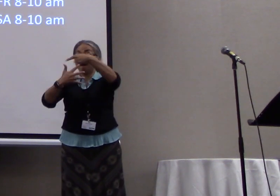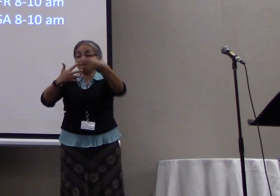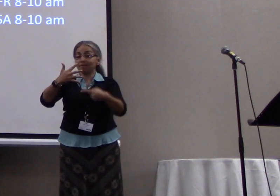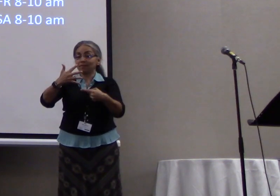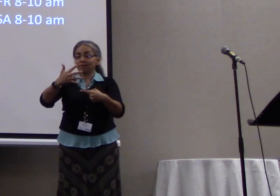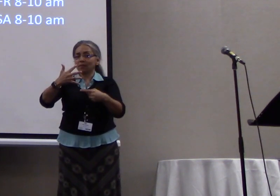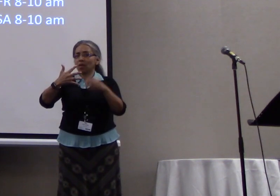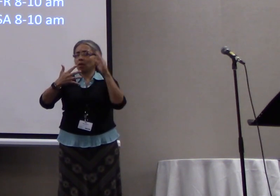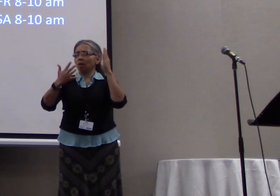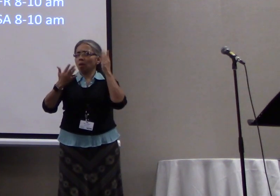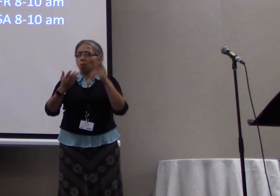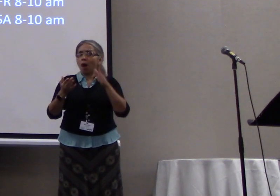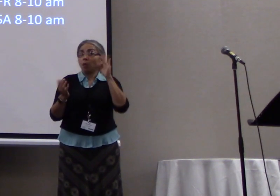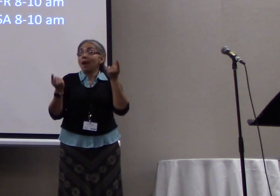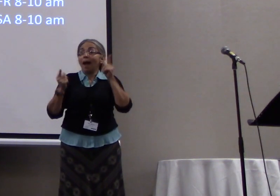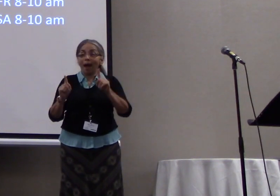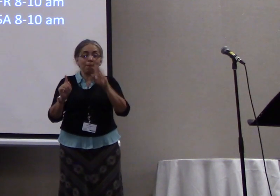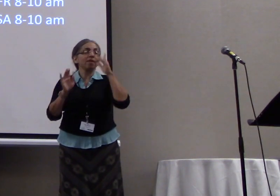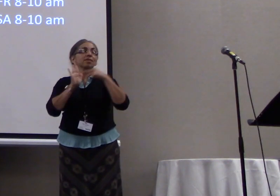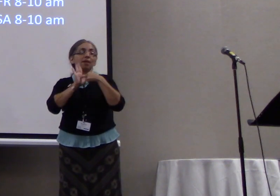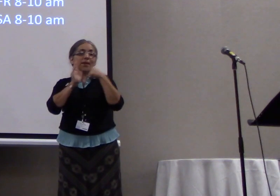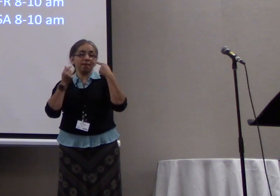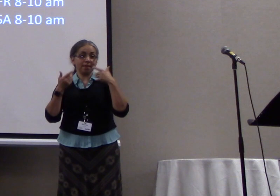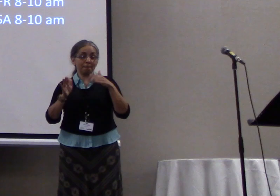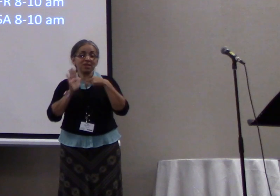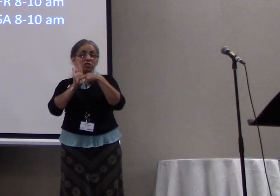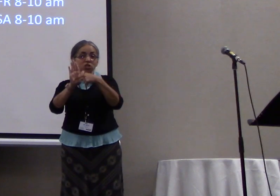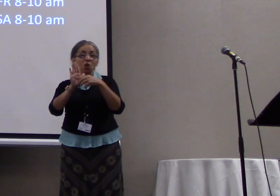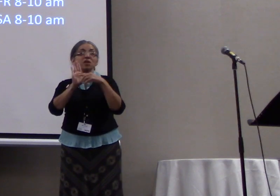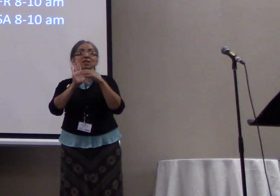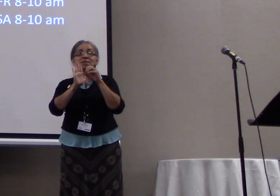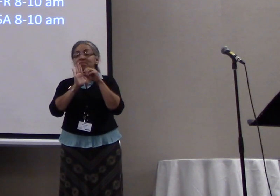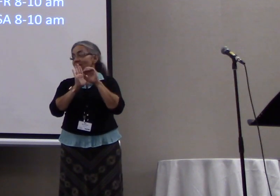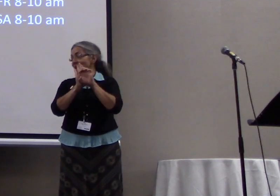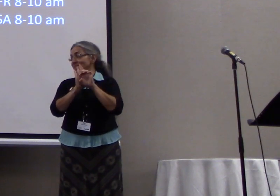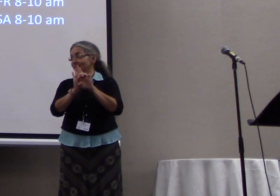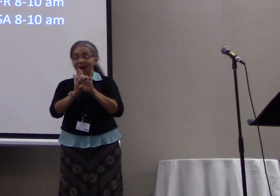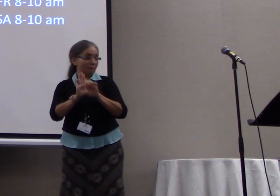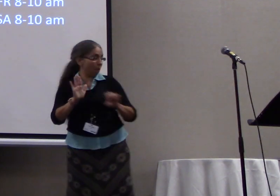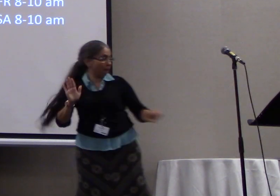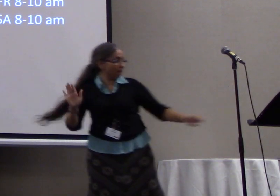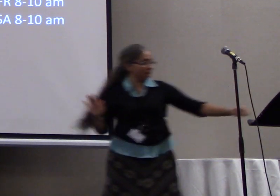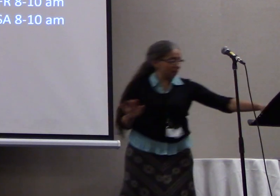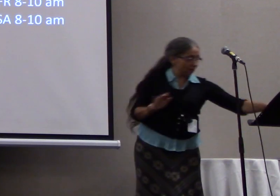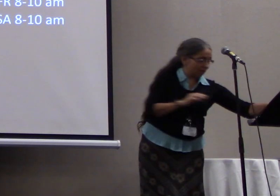not to include one of those parameters? What would happen? Let me show you an